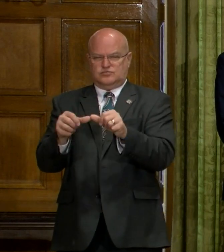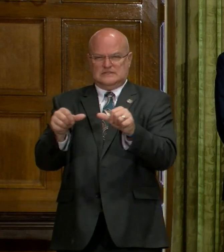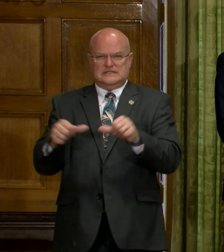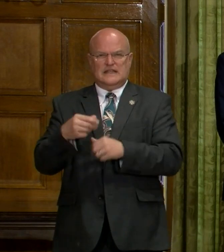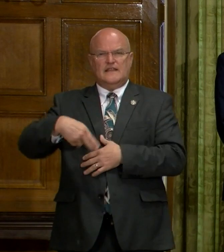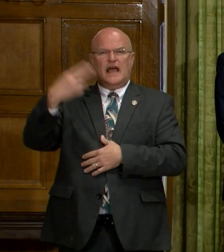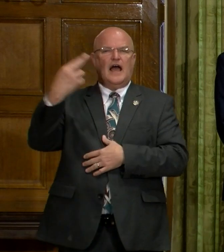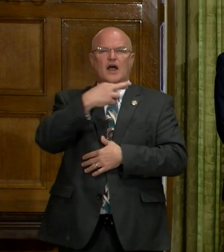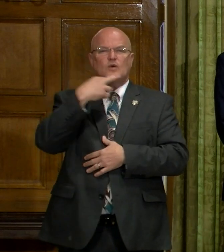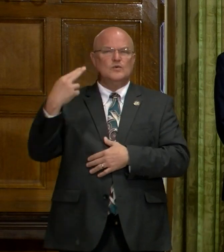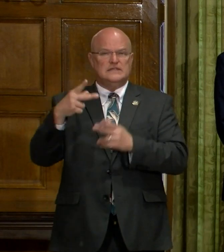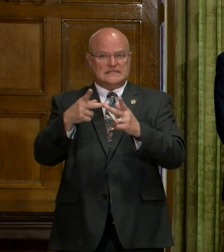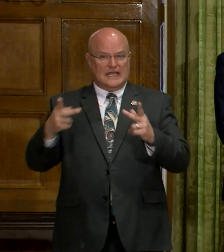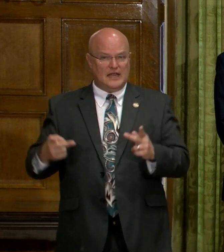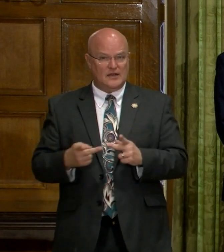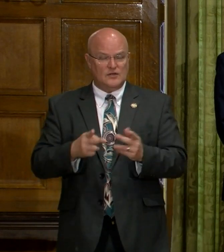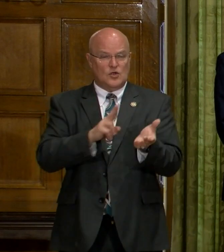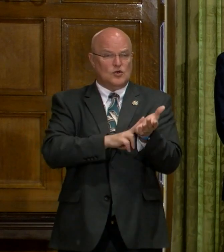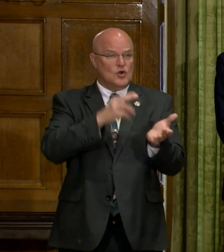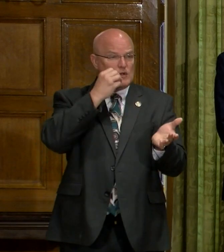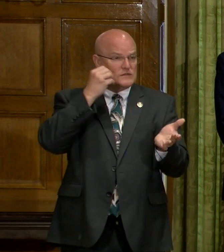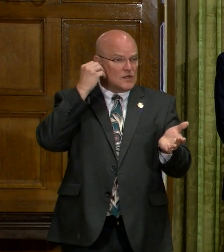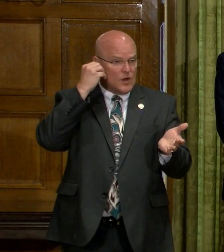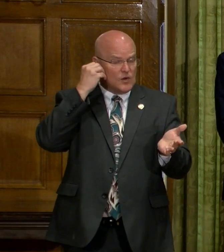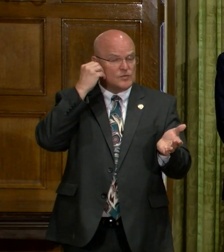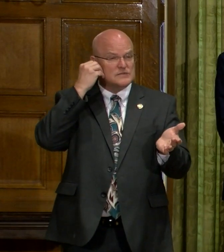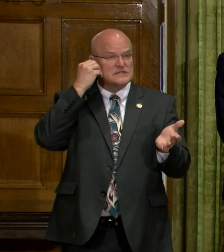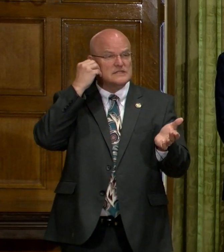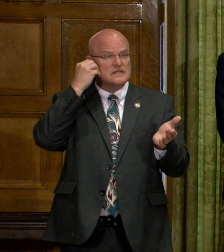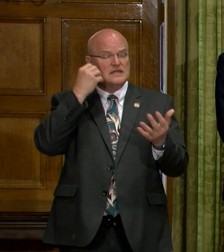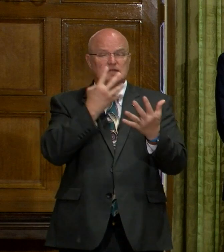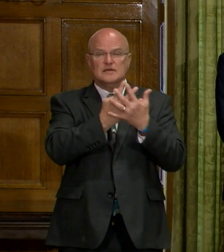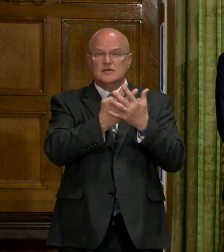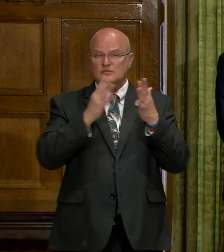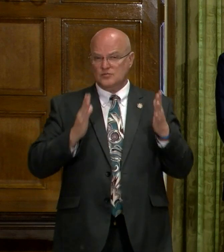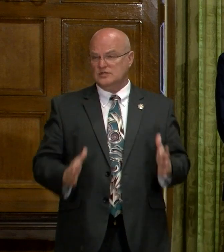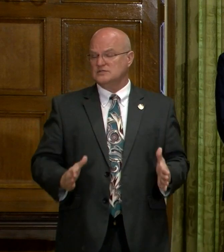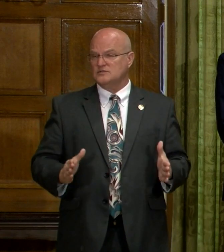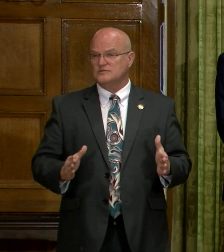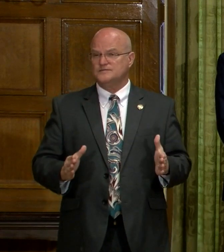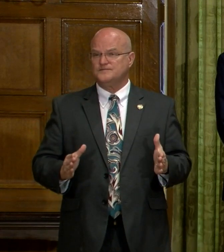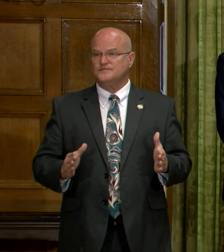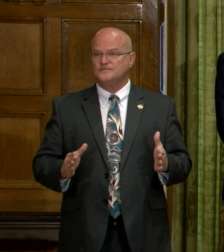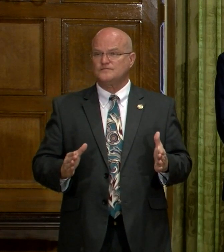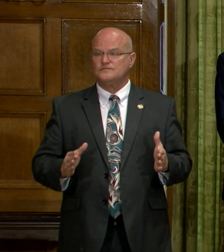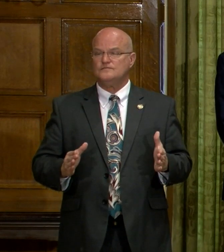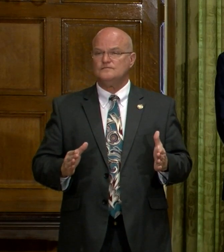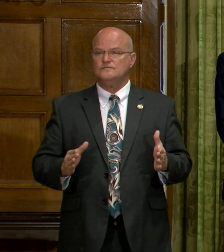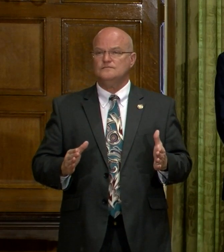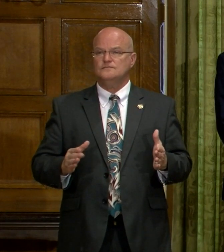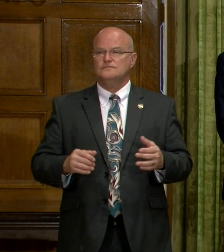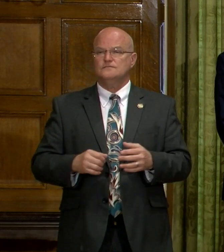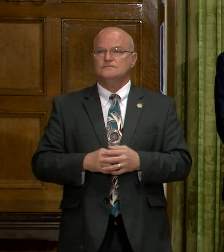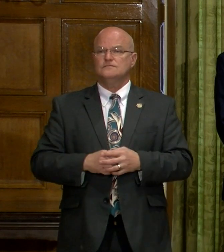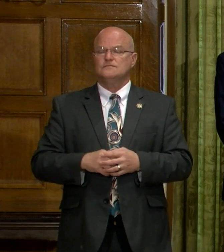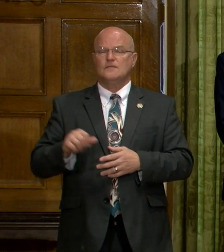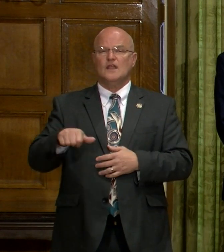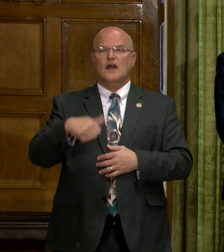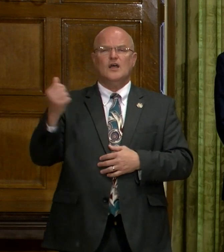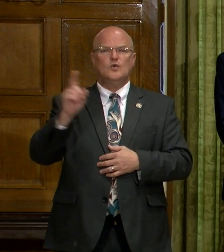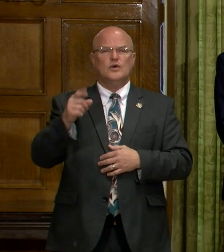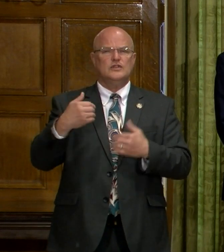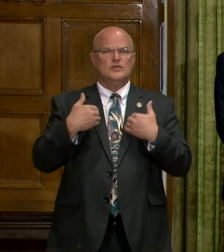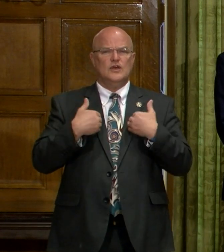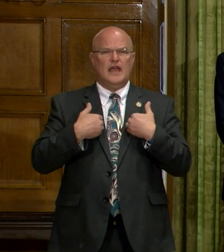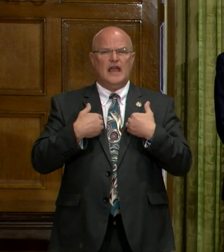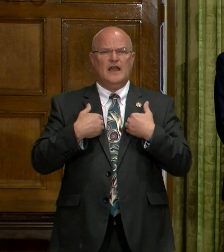these high-risk settings, nursing homes, incarcerated populations, others where you